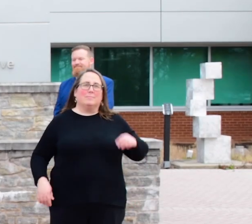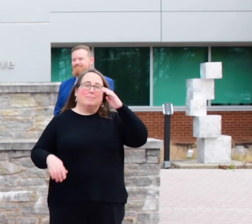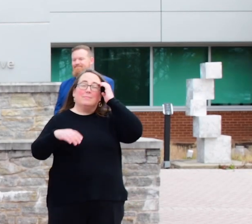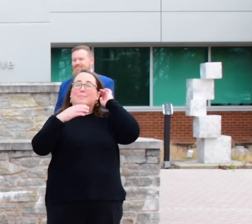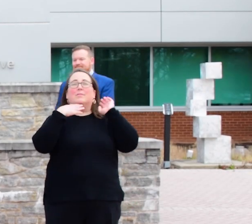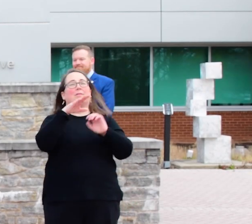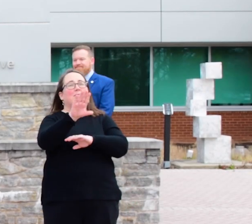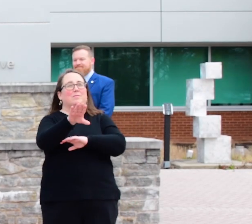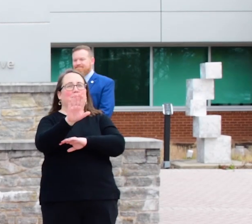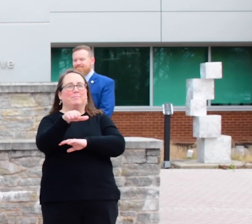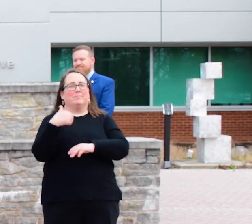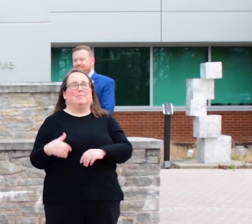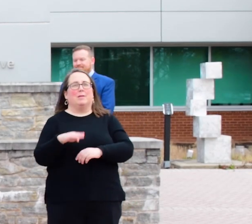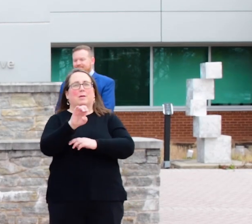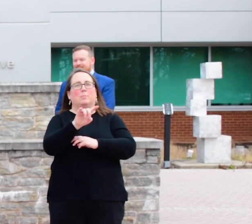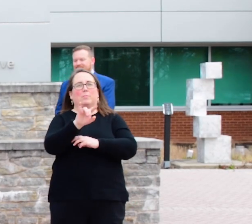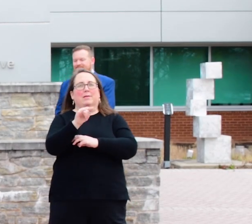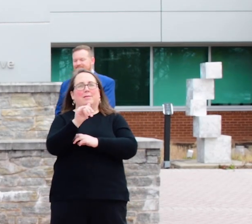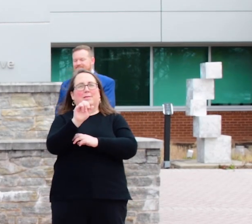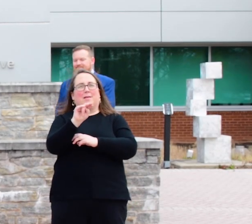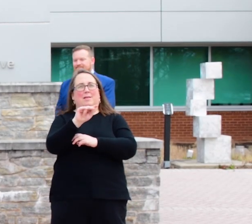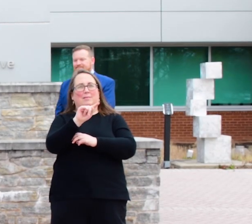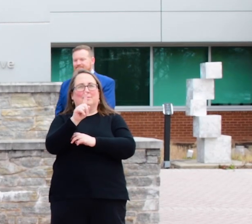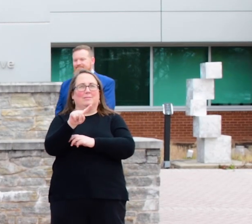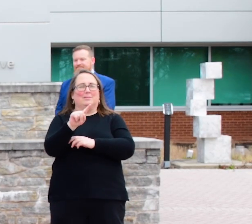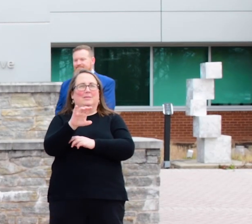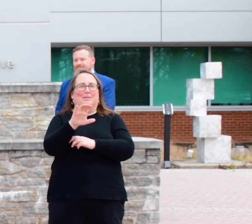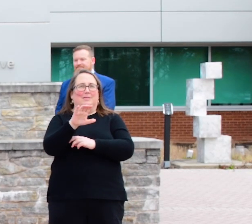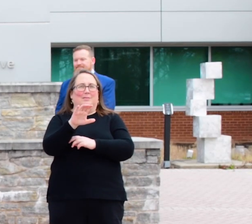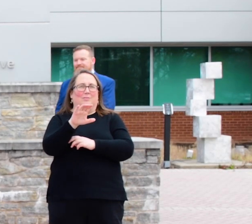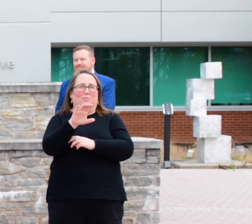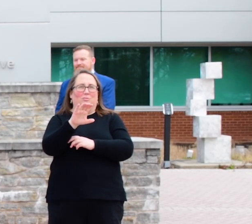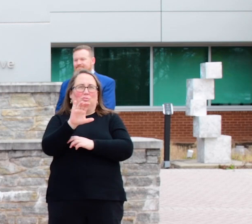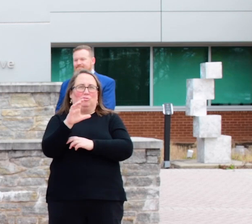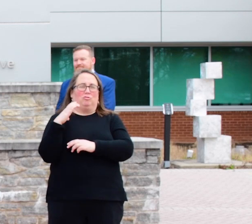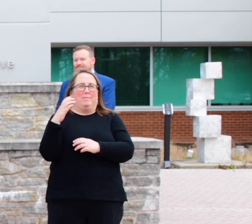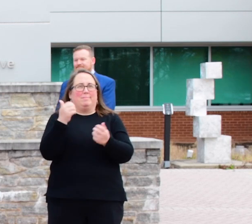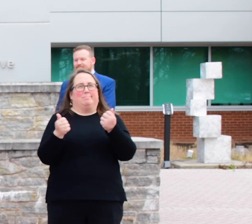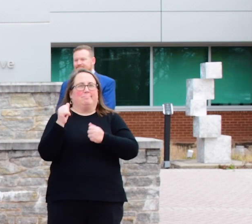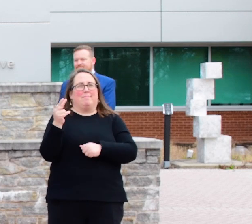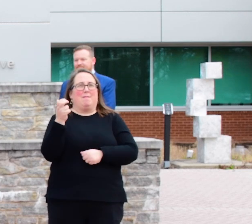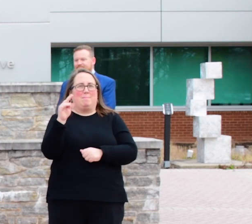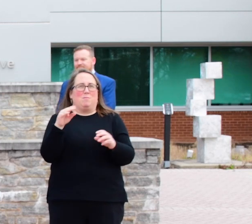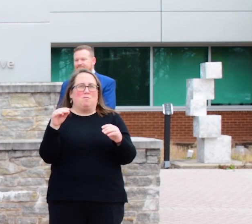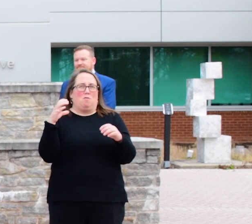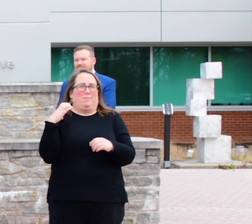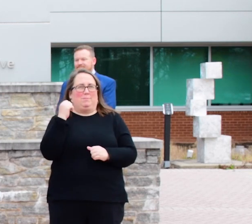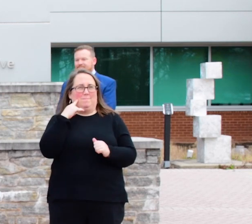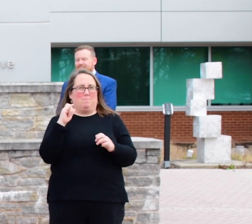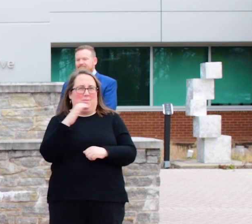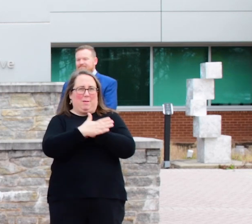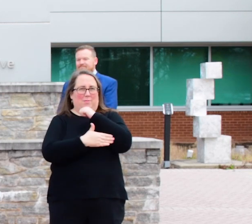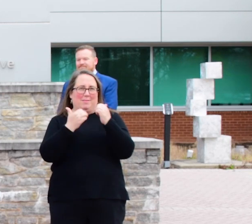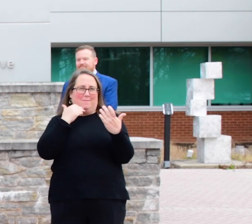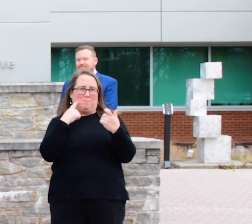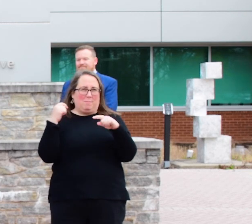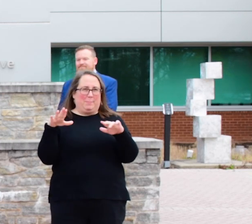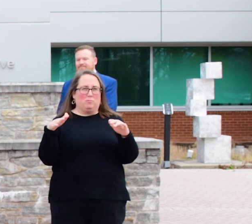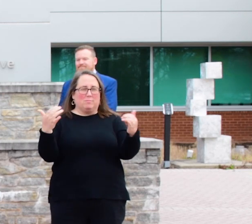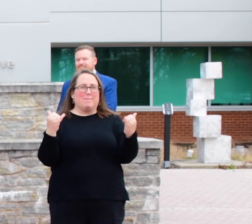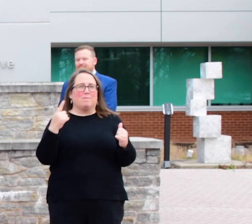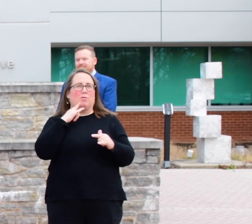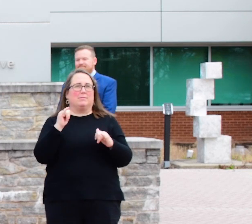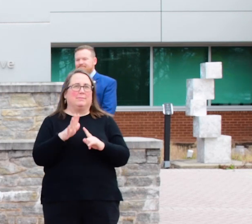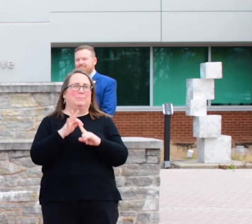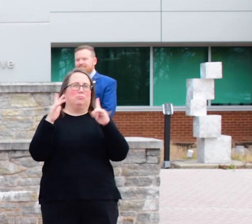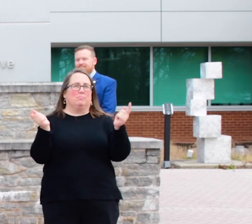Good afternoon. I'm Brandy Gans, Chief Administrative Officer for the county, and I would like to thank you for joining us today for this special